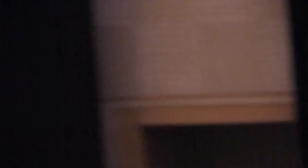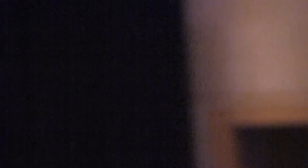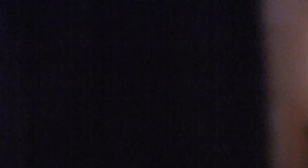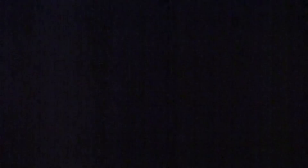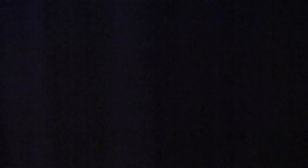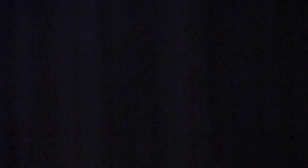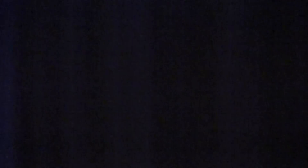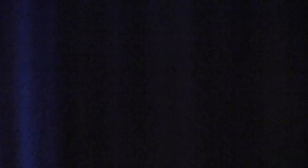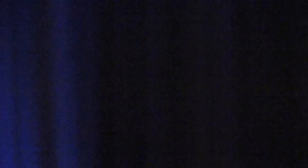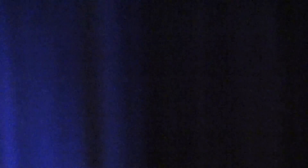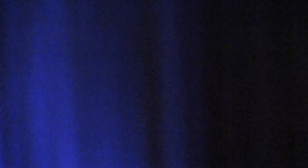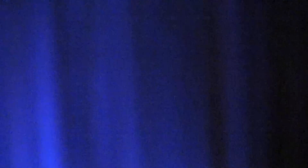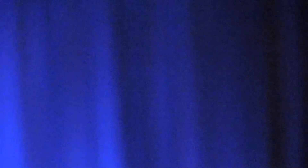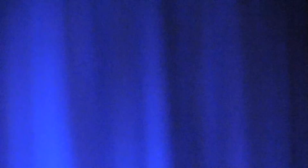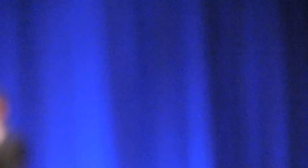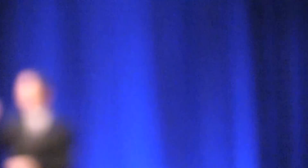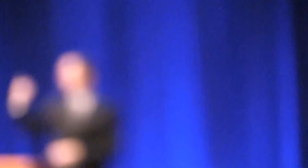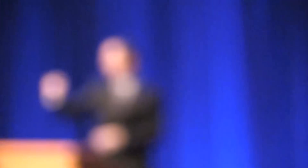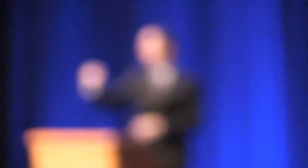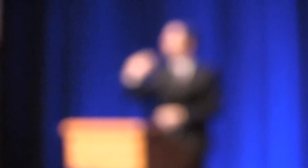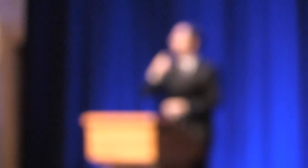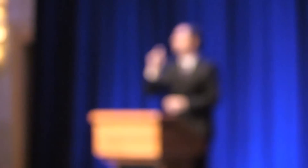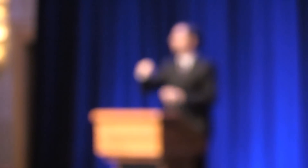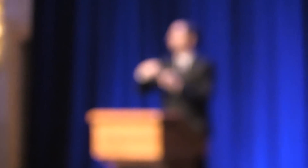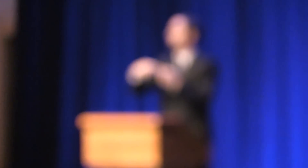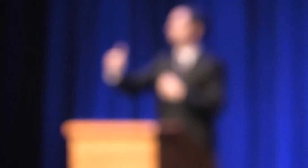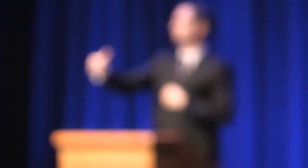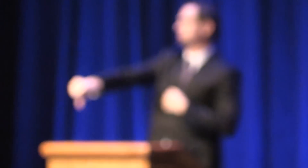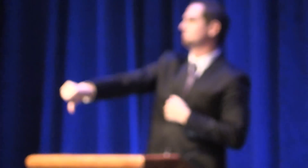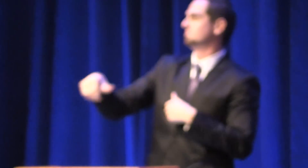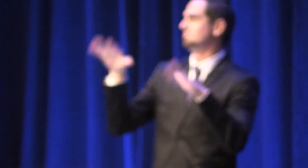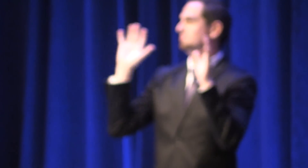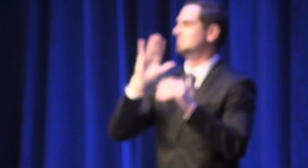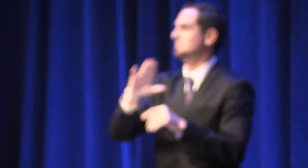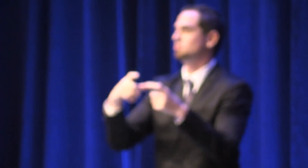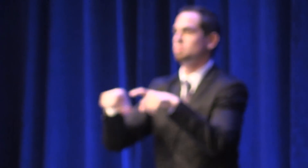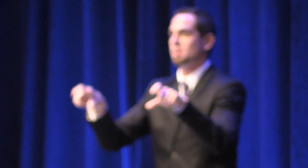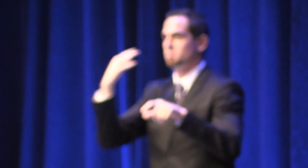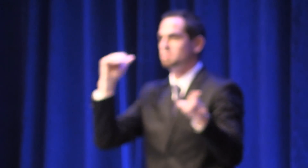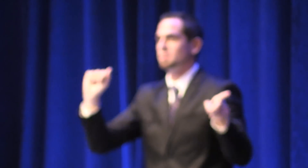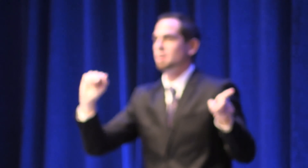Open as an amateur and almost won. He came in second.